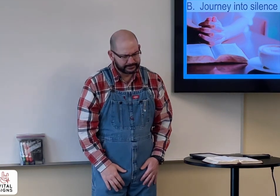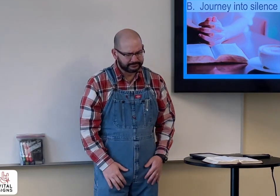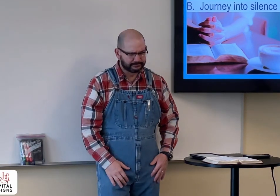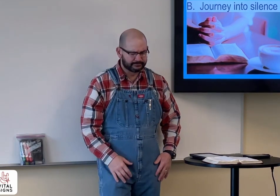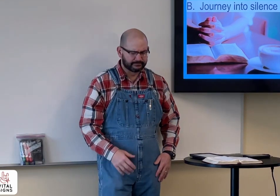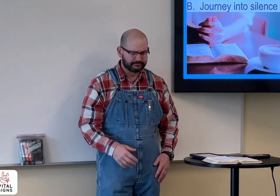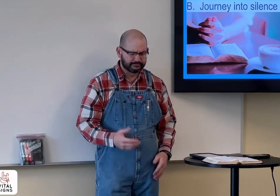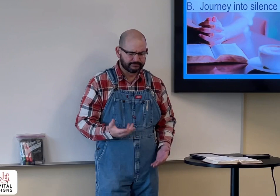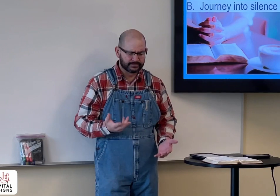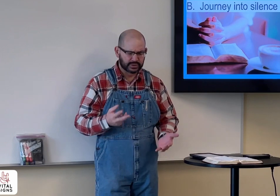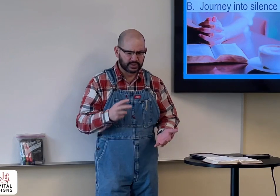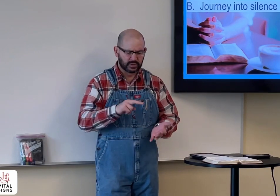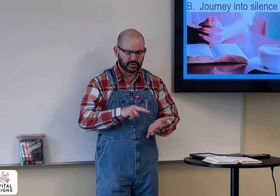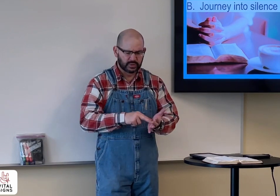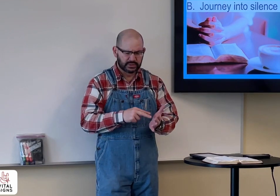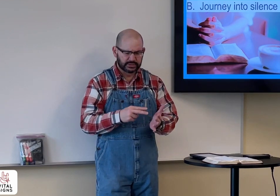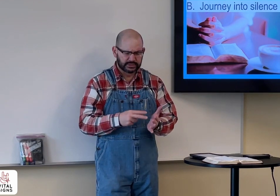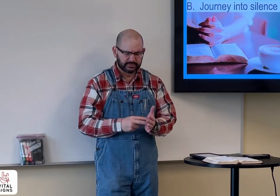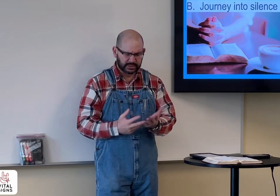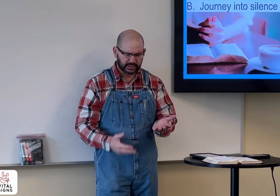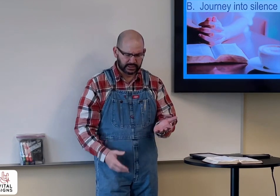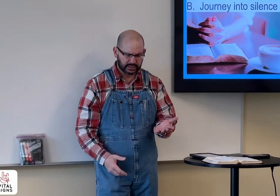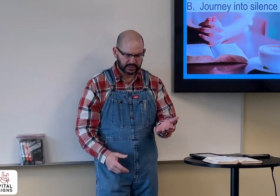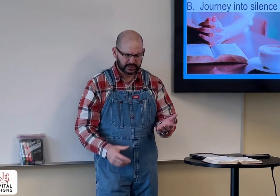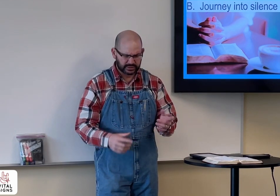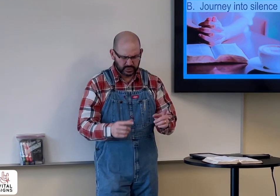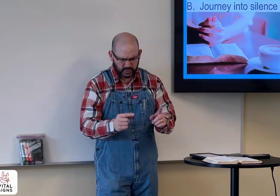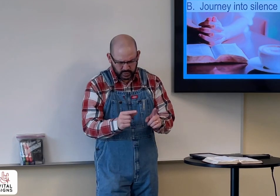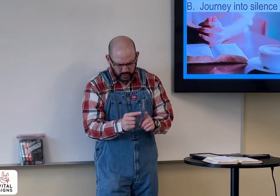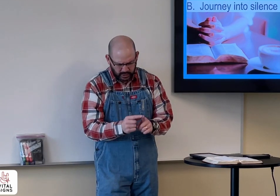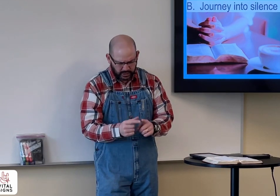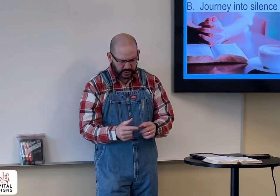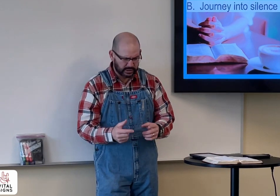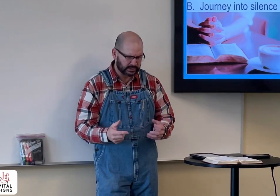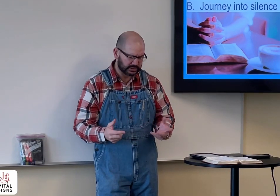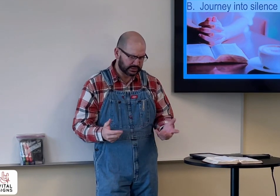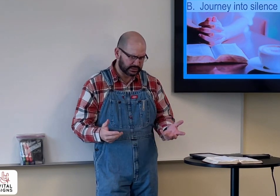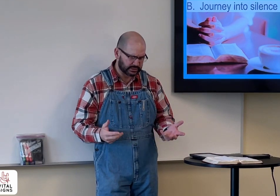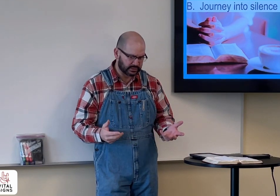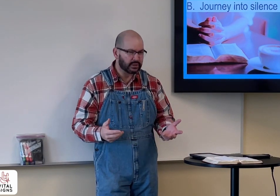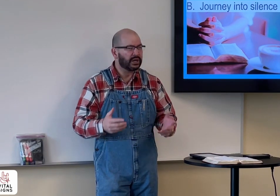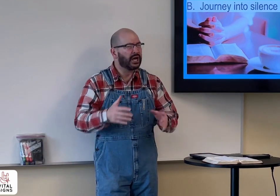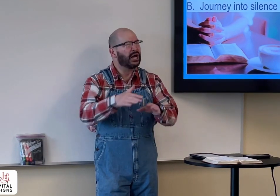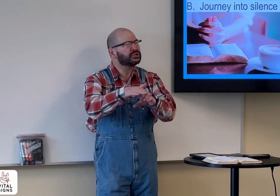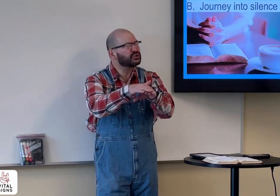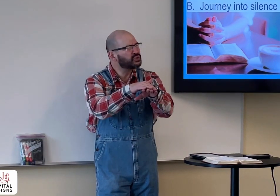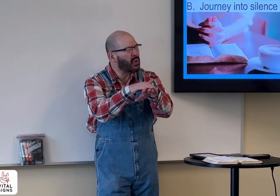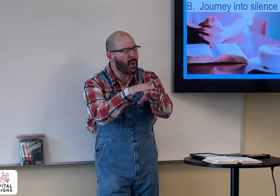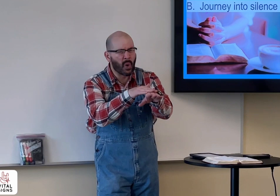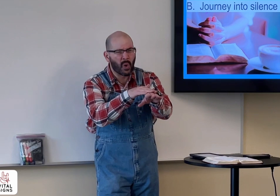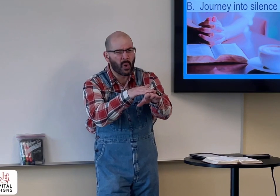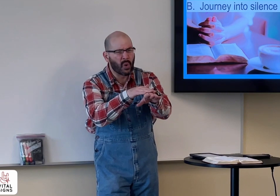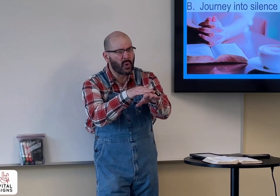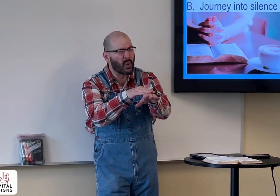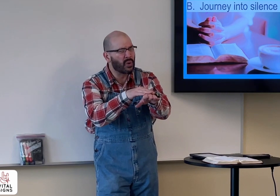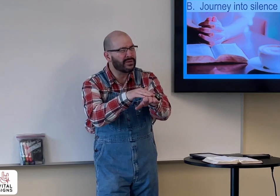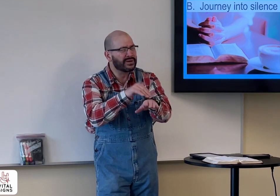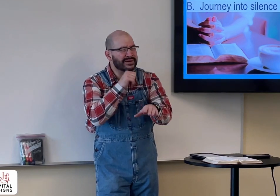say, what does that mean? What's the word mean? Yeah, be